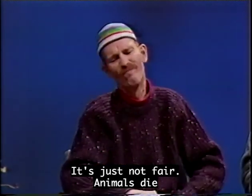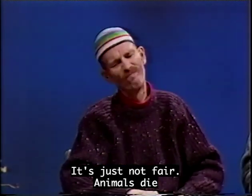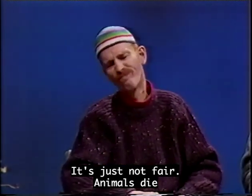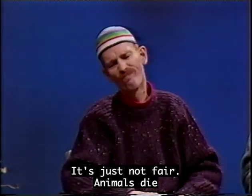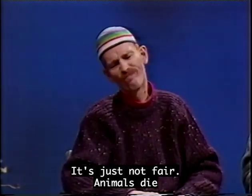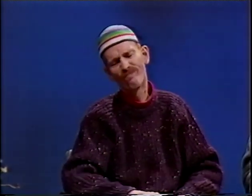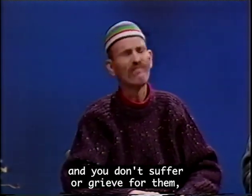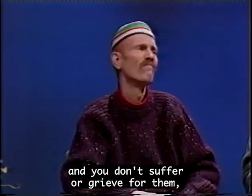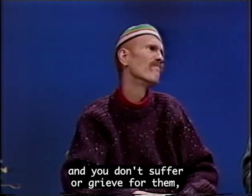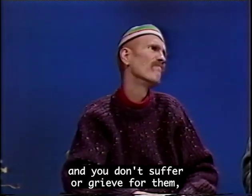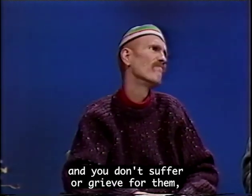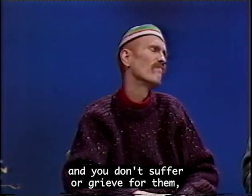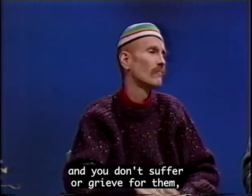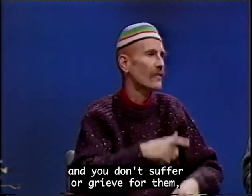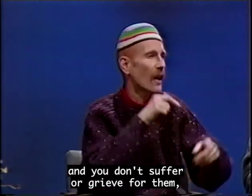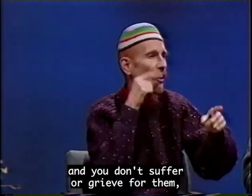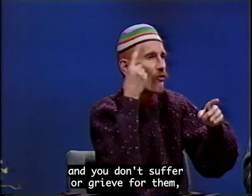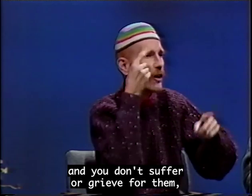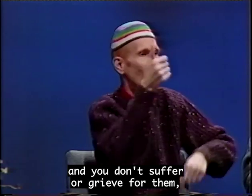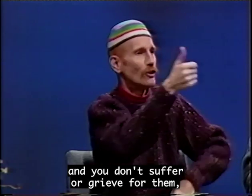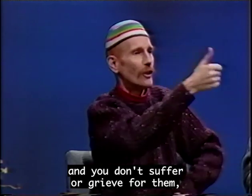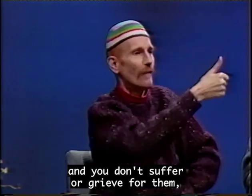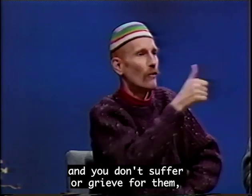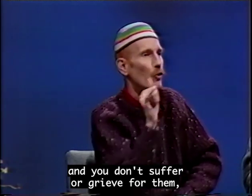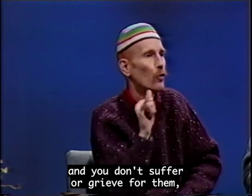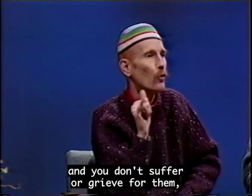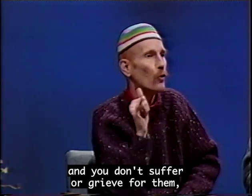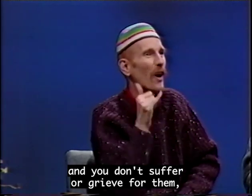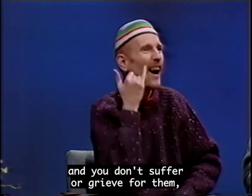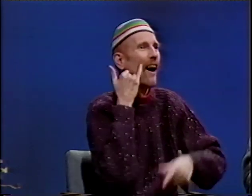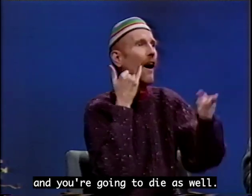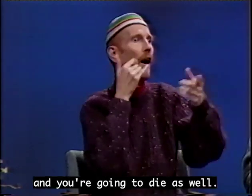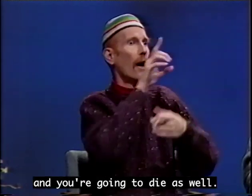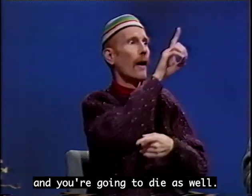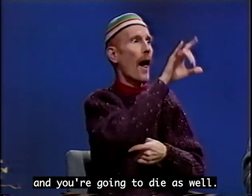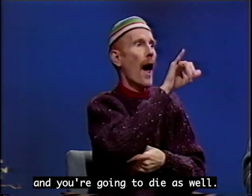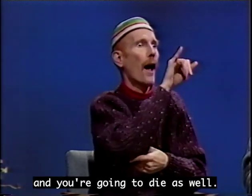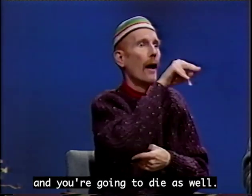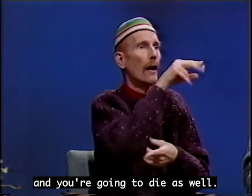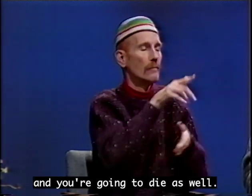die, and you don't suffer or grieve for them, and you're going to die as well.